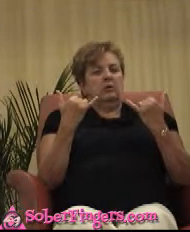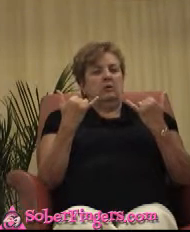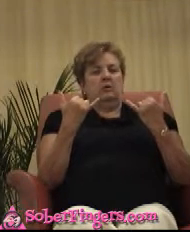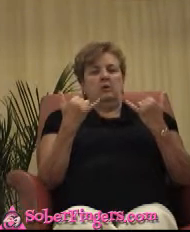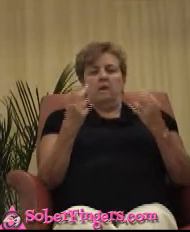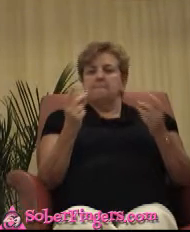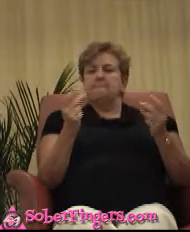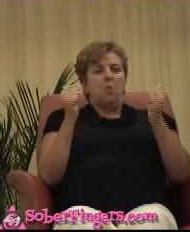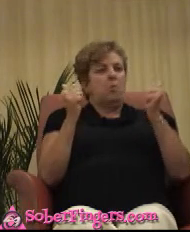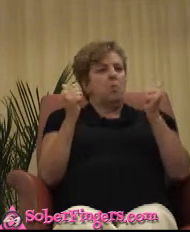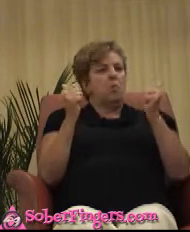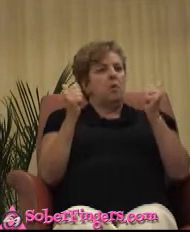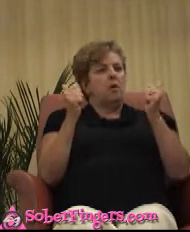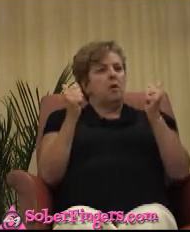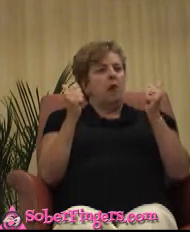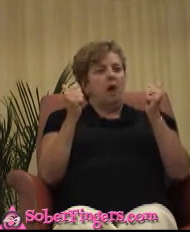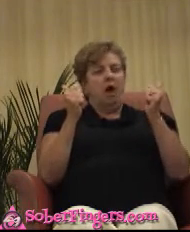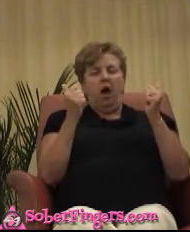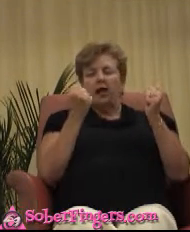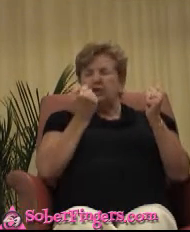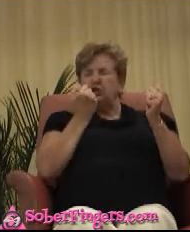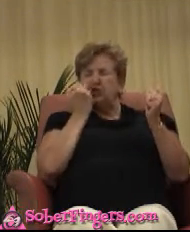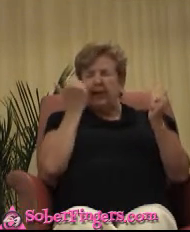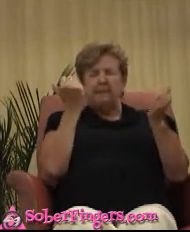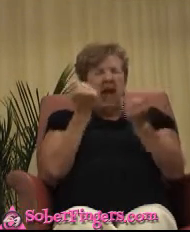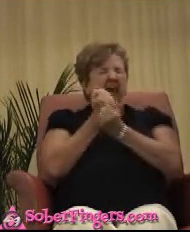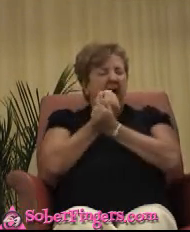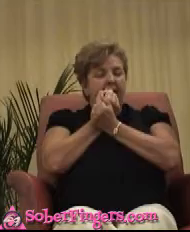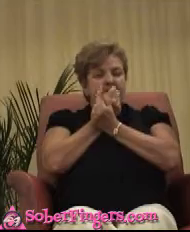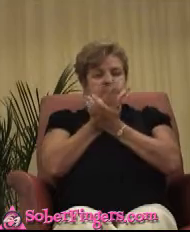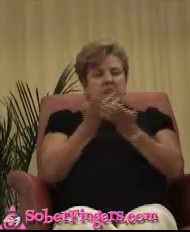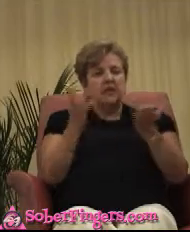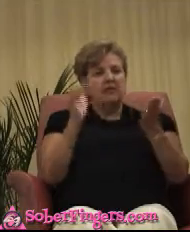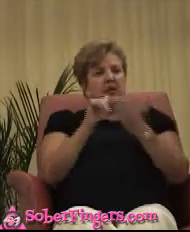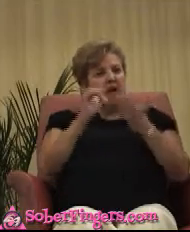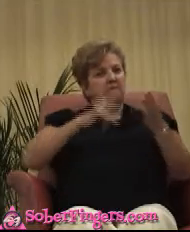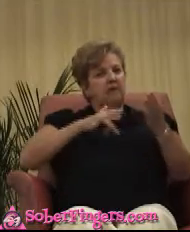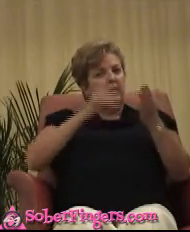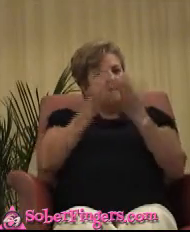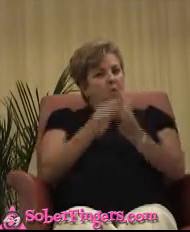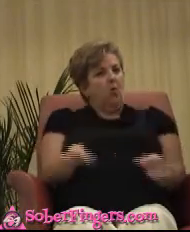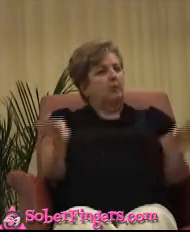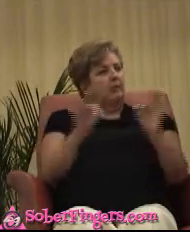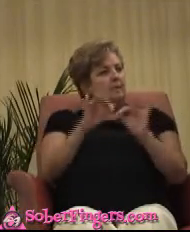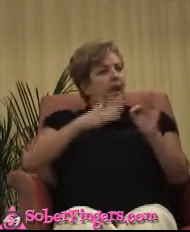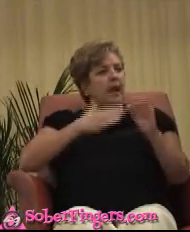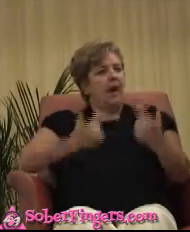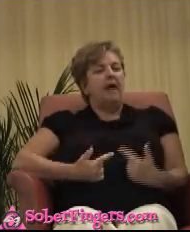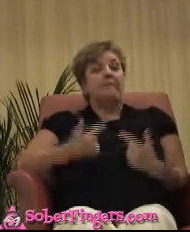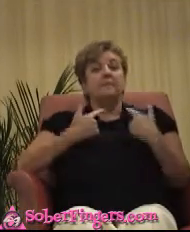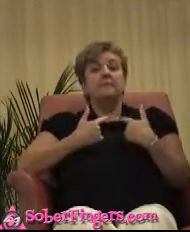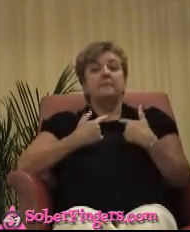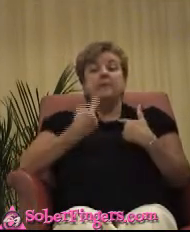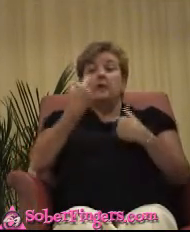destroyed everything that I held dear and treasured in one evening, this had all